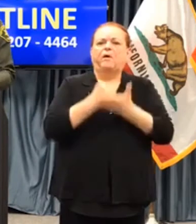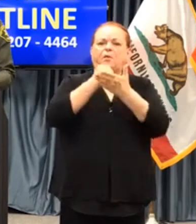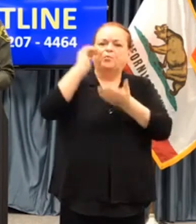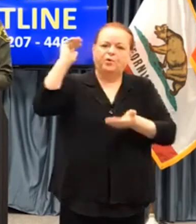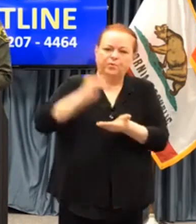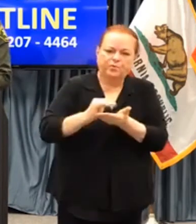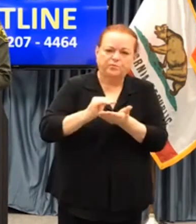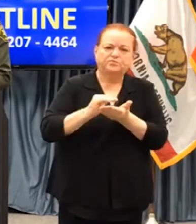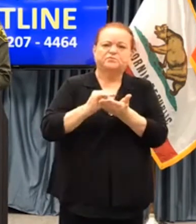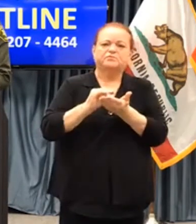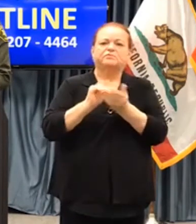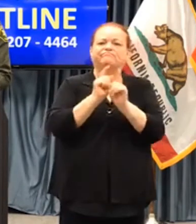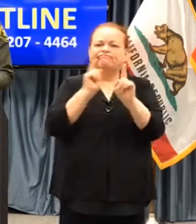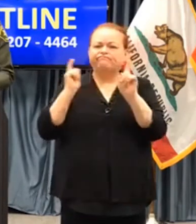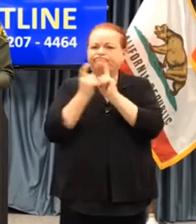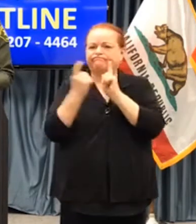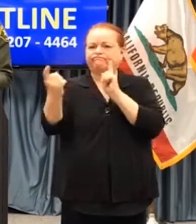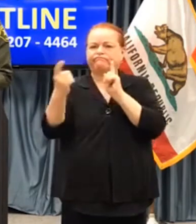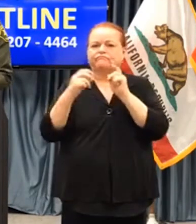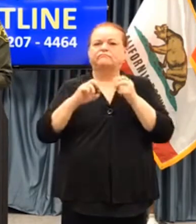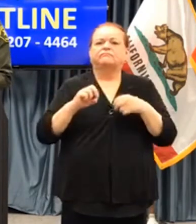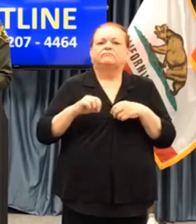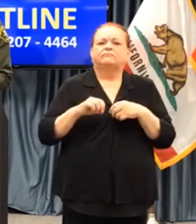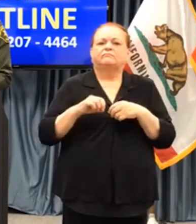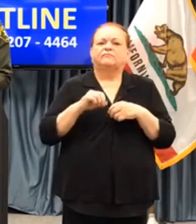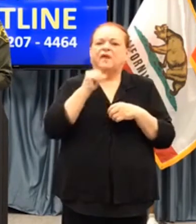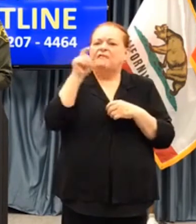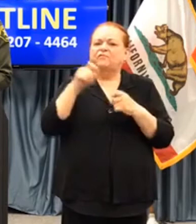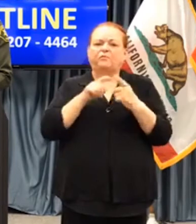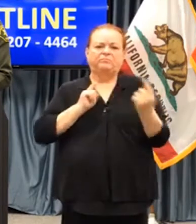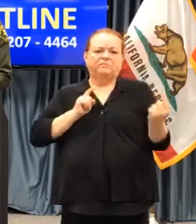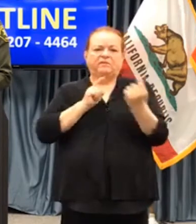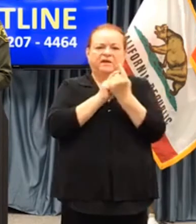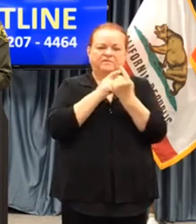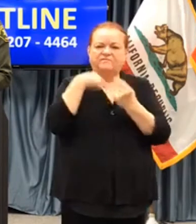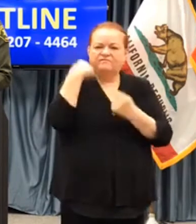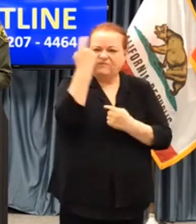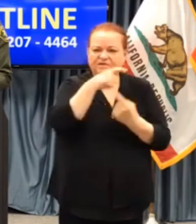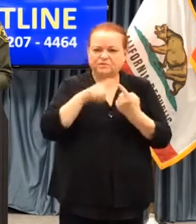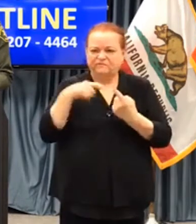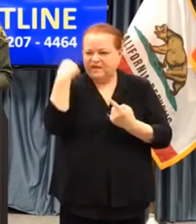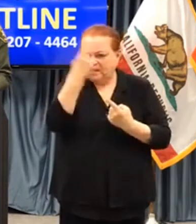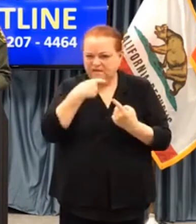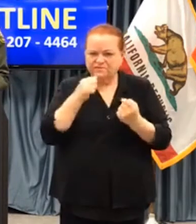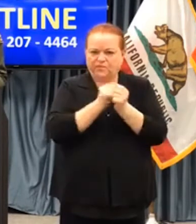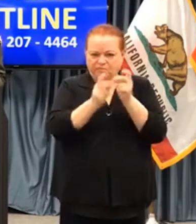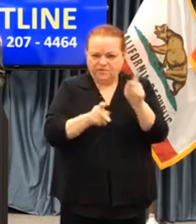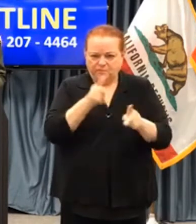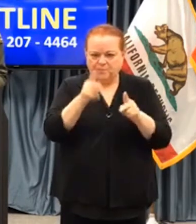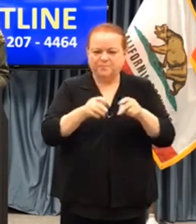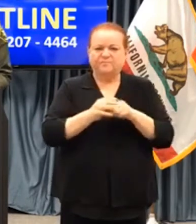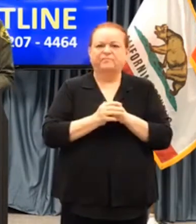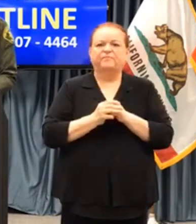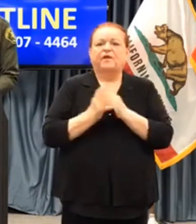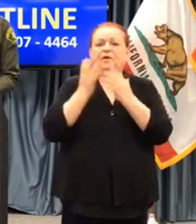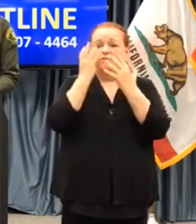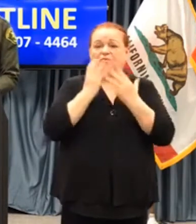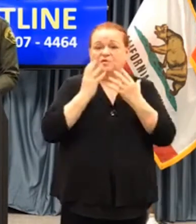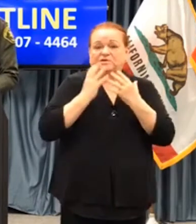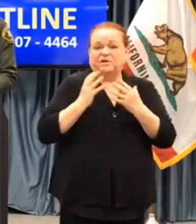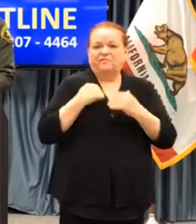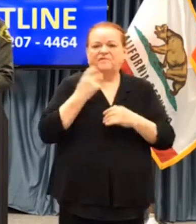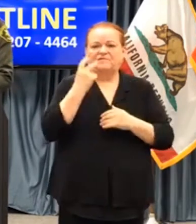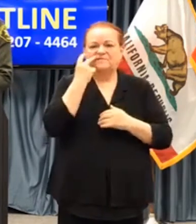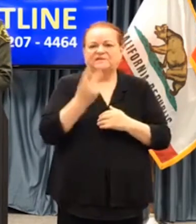social dealing with the public face-to-face. Unfortunately, the last several days and weeks have seen